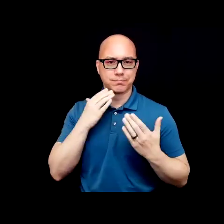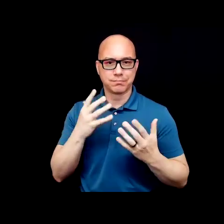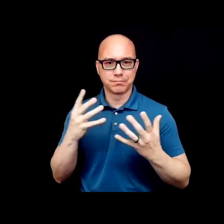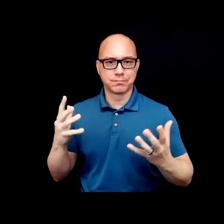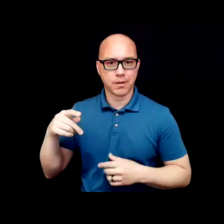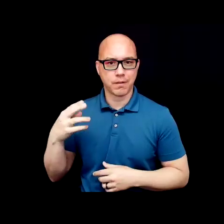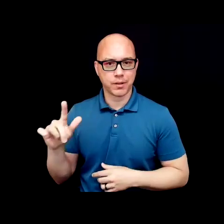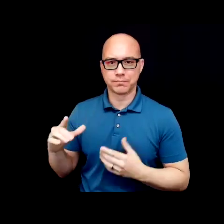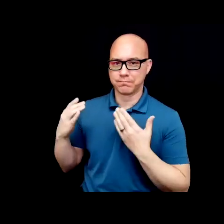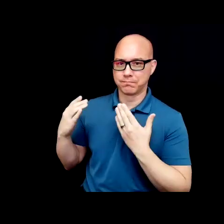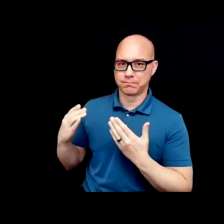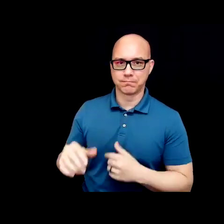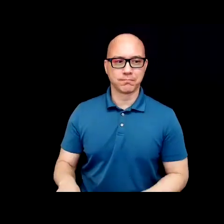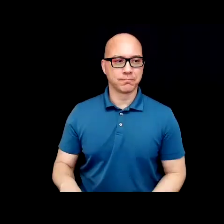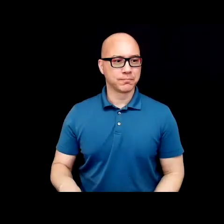Thank you.